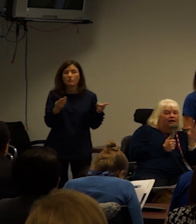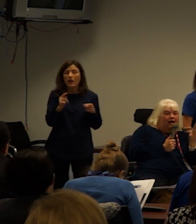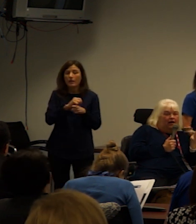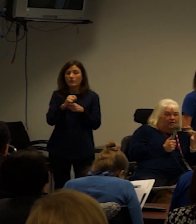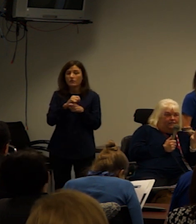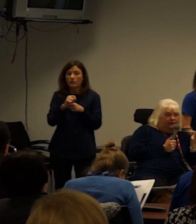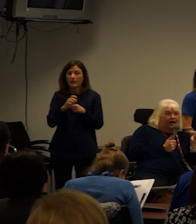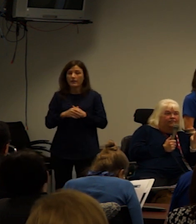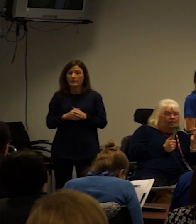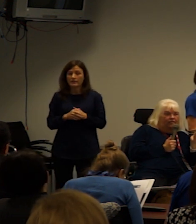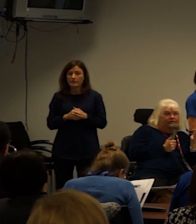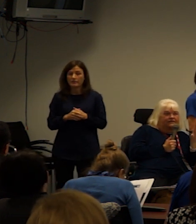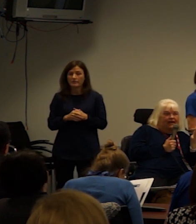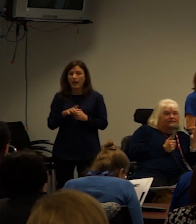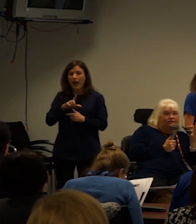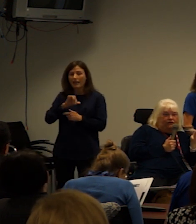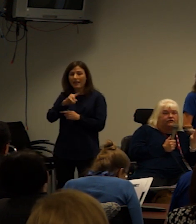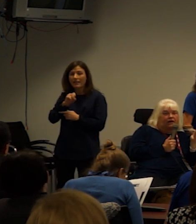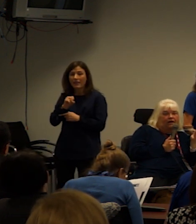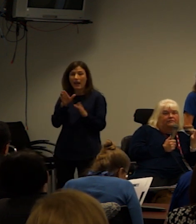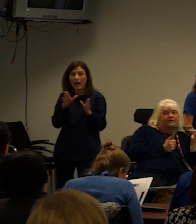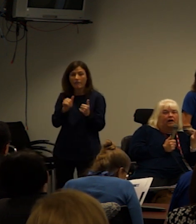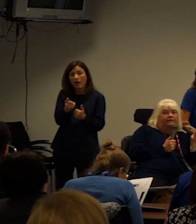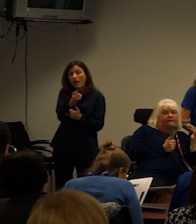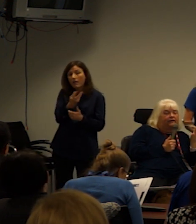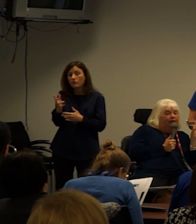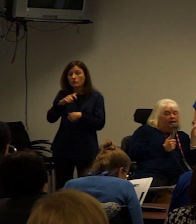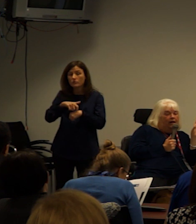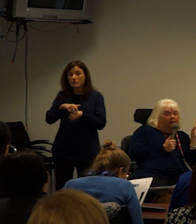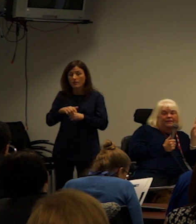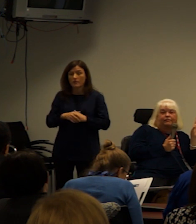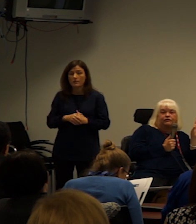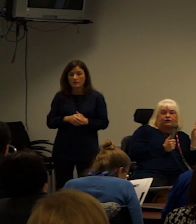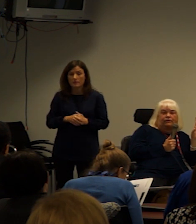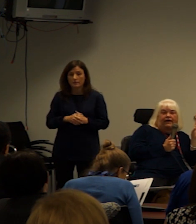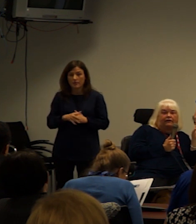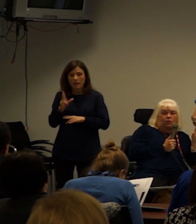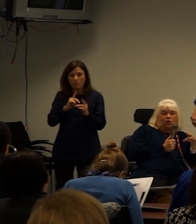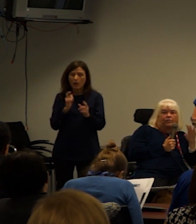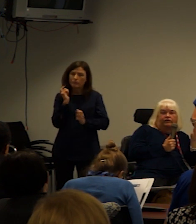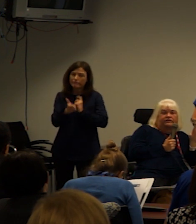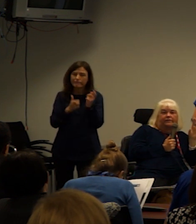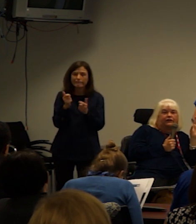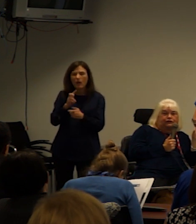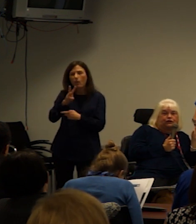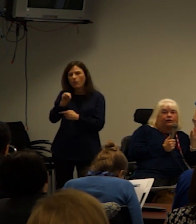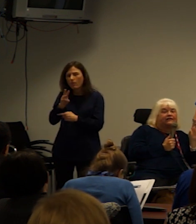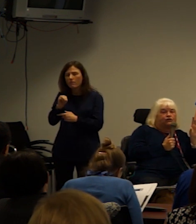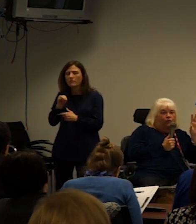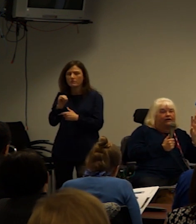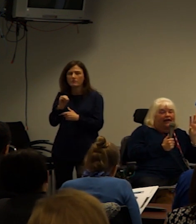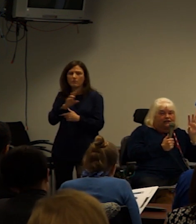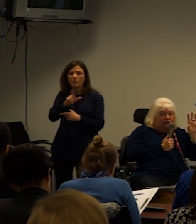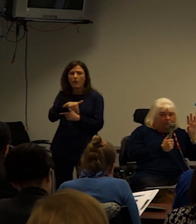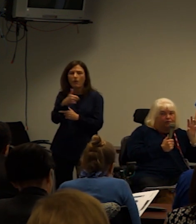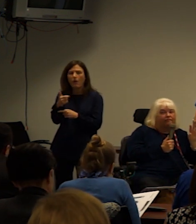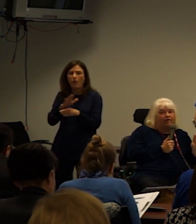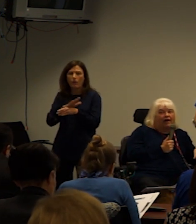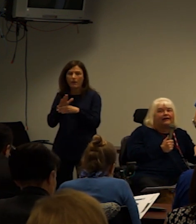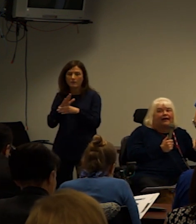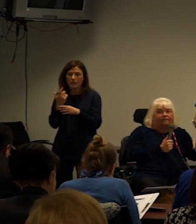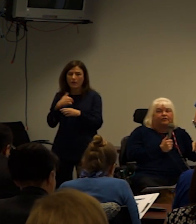training, the Life Office has a few times gotten people to donate, like Walmart or somebody to donate, so we could